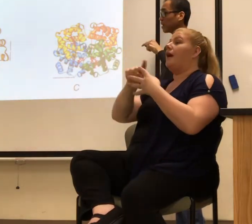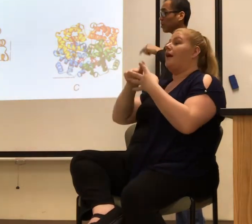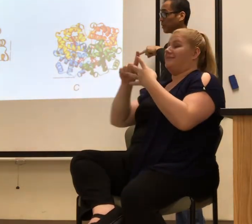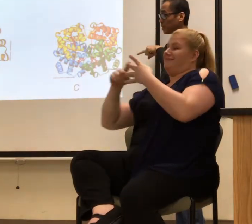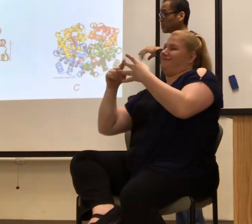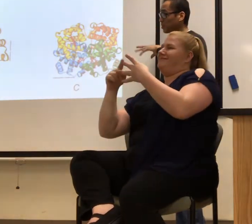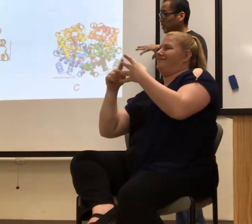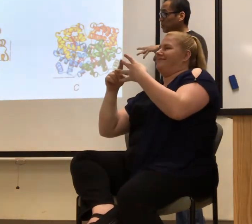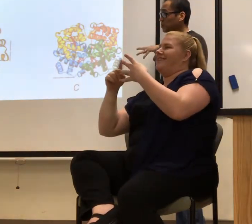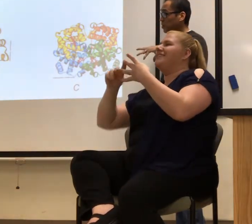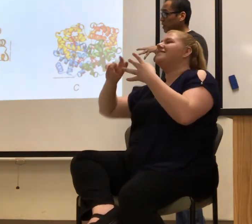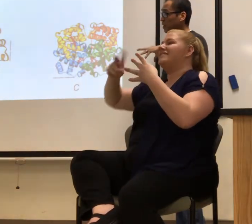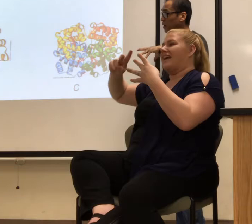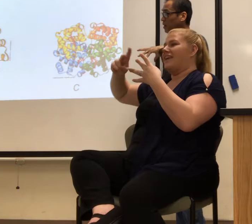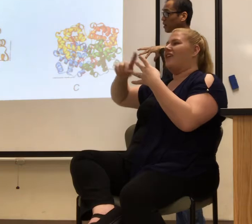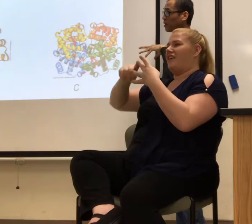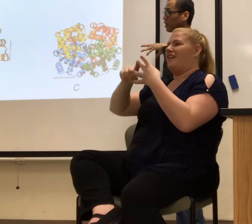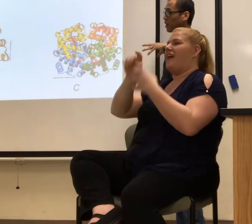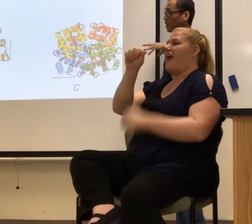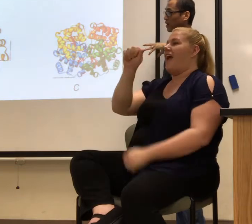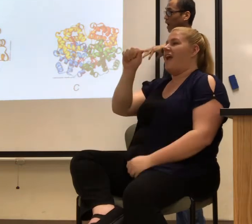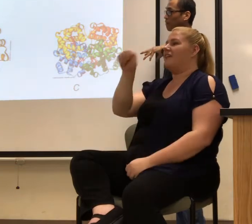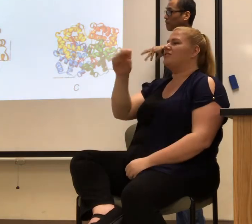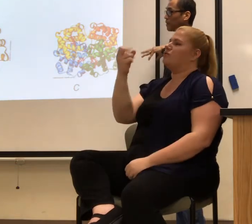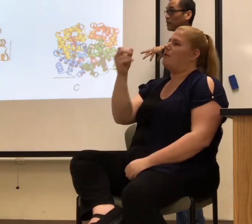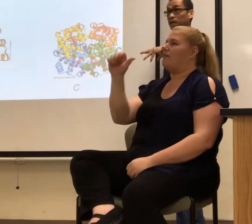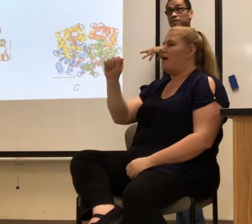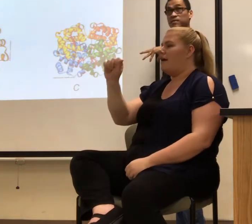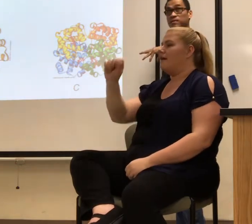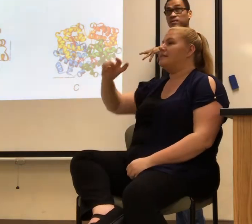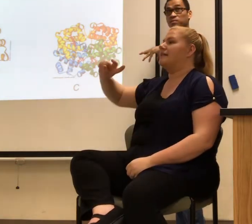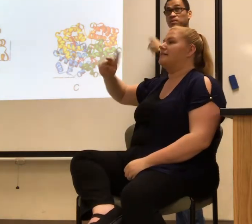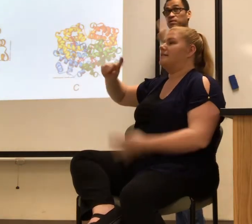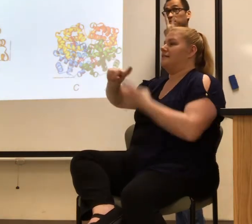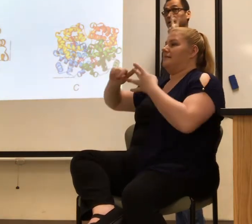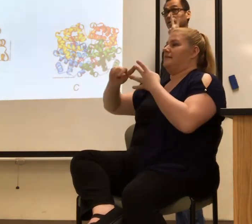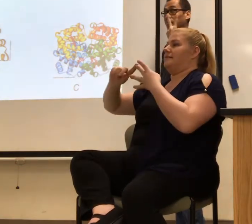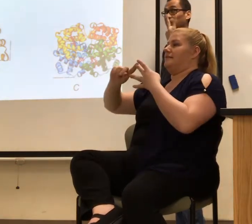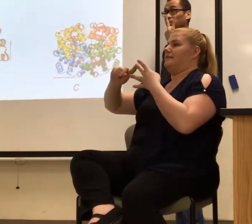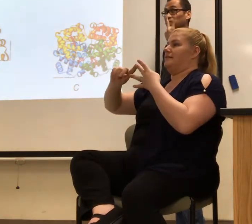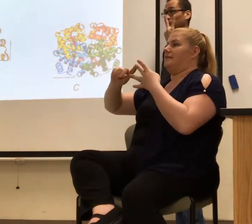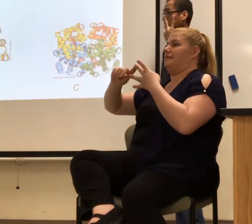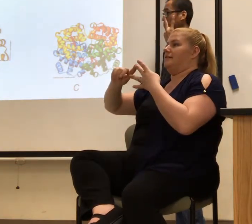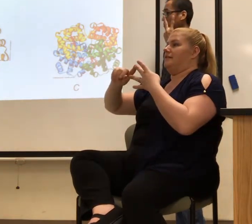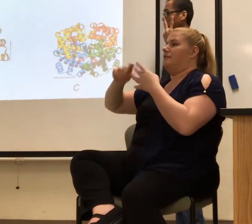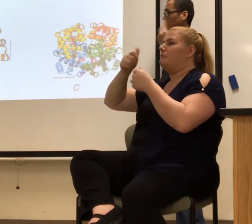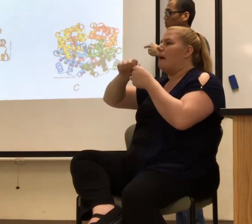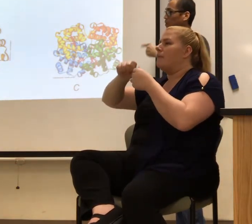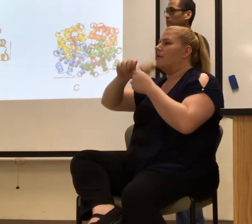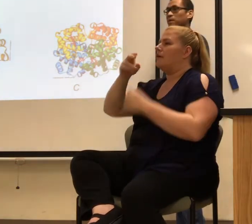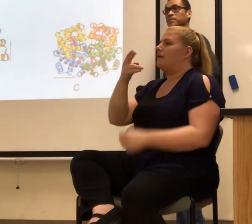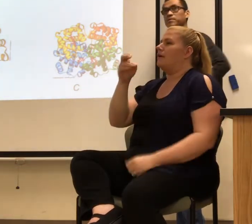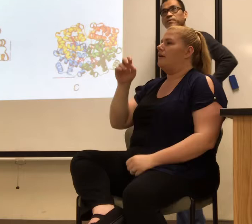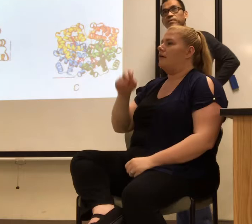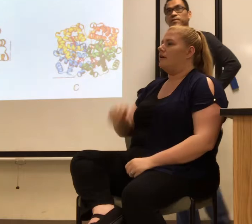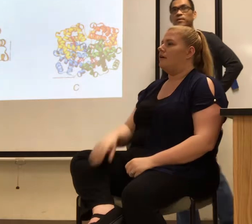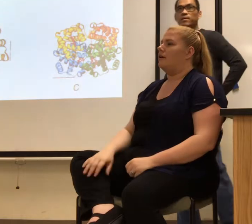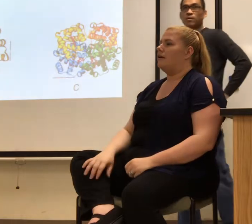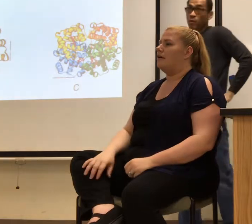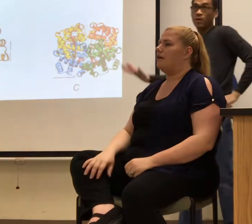is secondary because they're illustrating an alpha helix, which is the second level. Okay. What do you think B